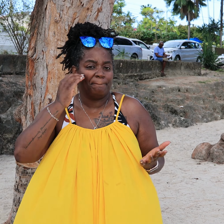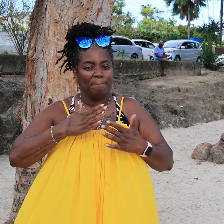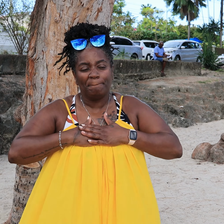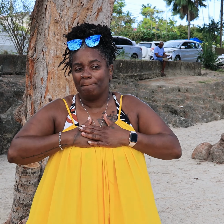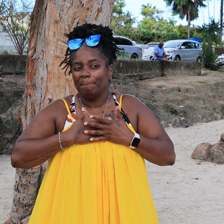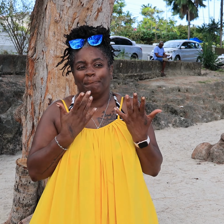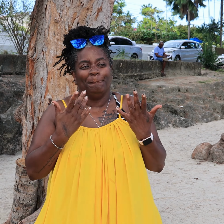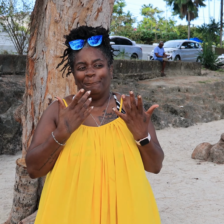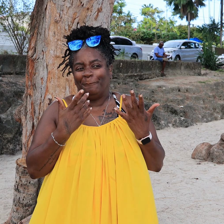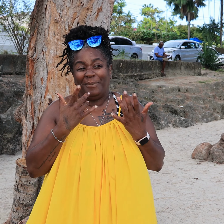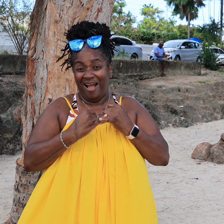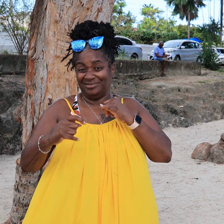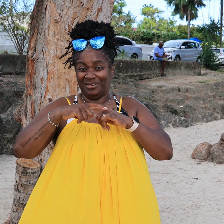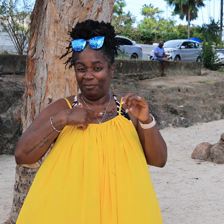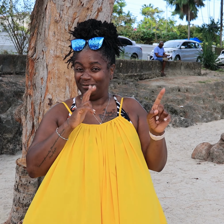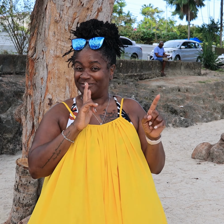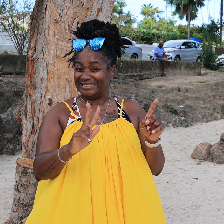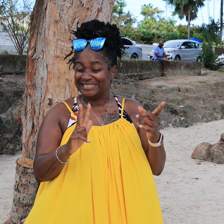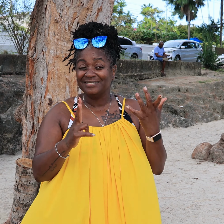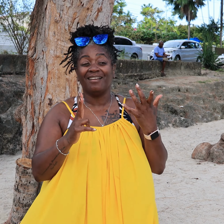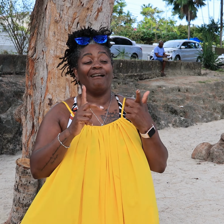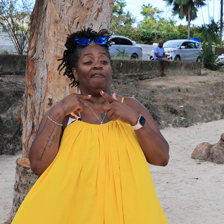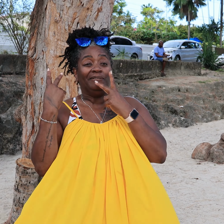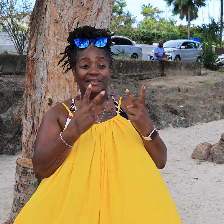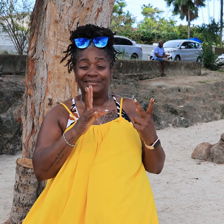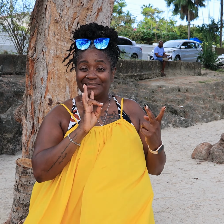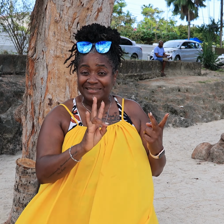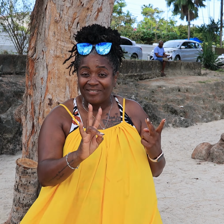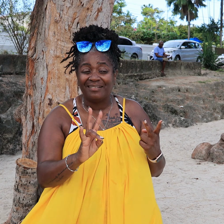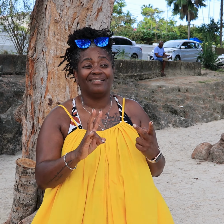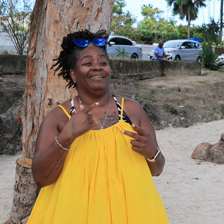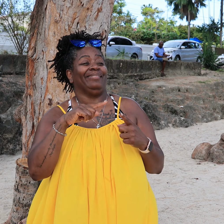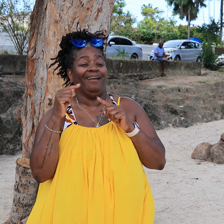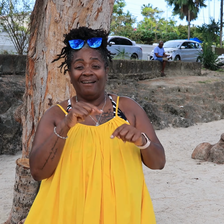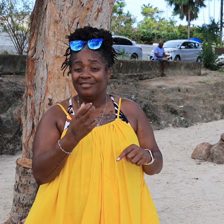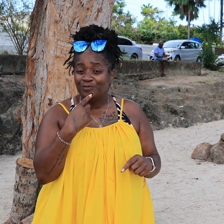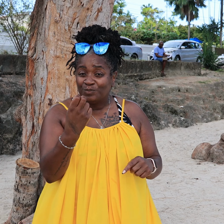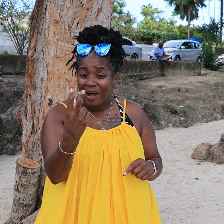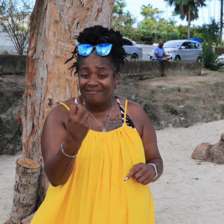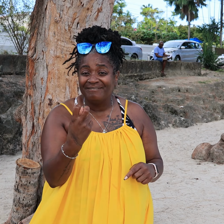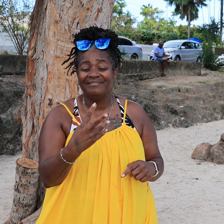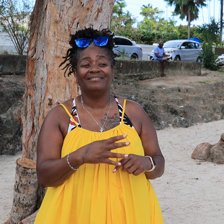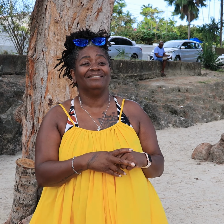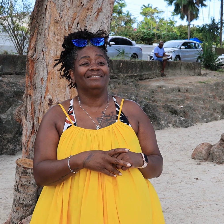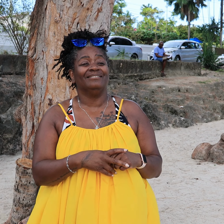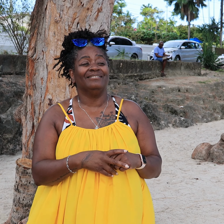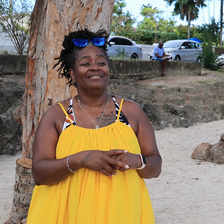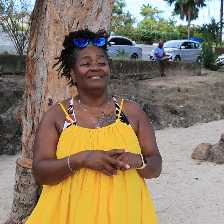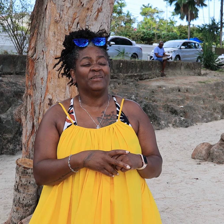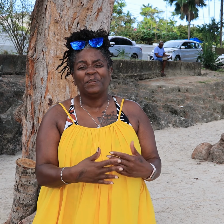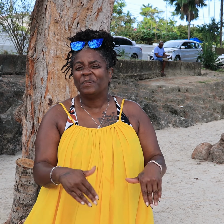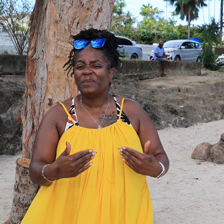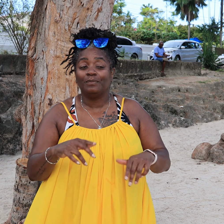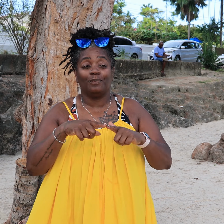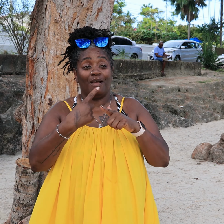home. The last time I was 3 years of age, and then 7 years of age, and then 12 years of age. Wow, and